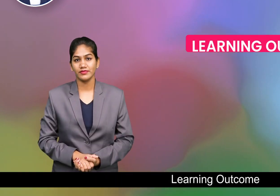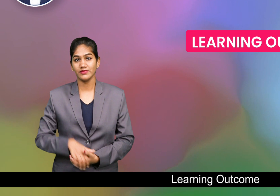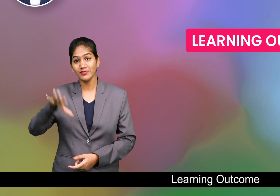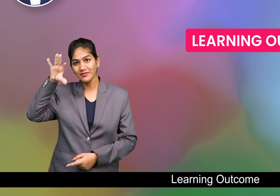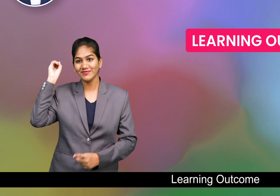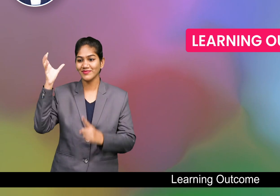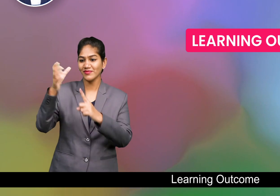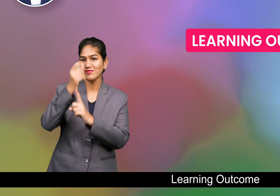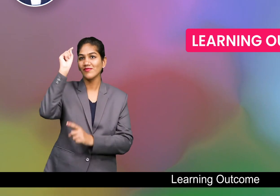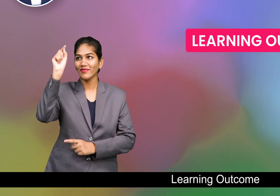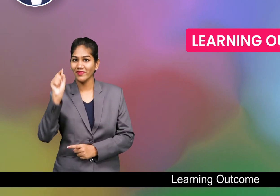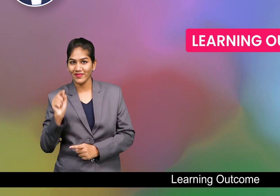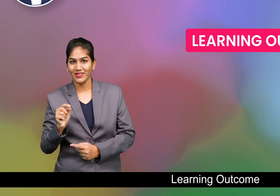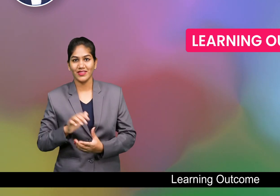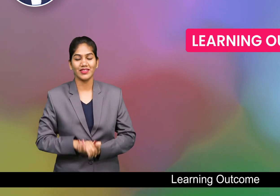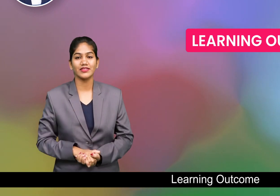learning outcome,